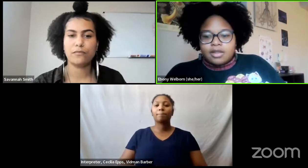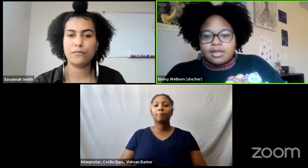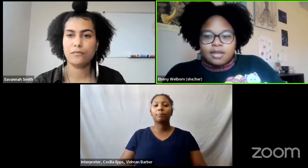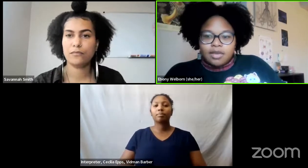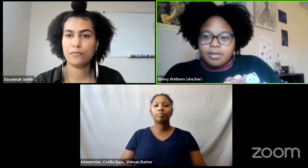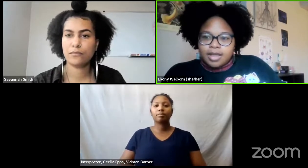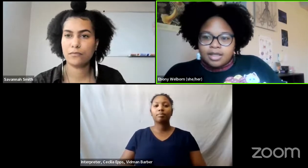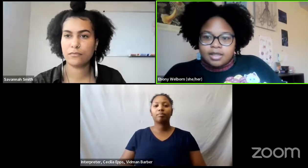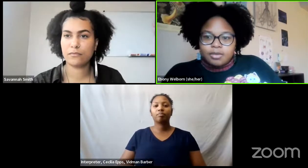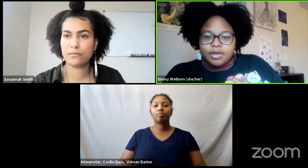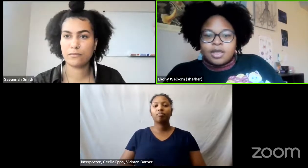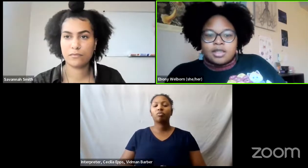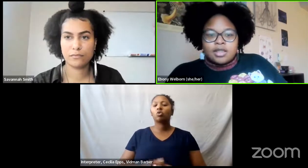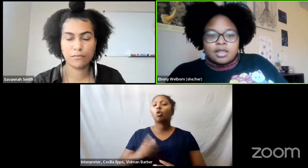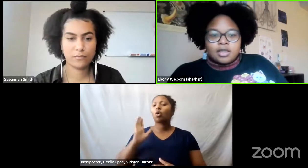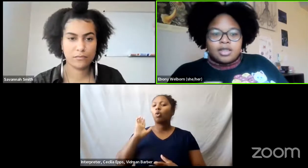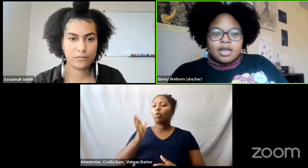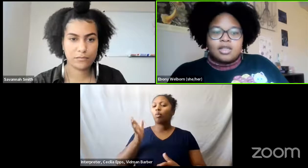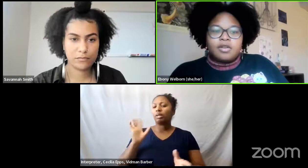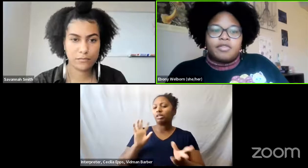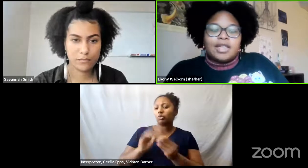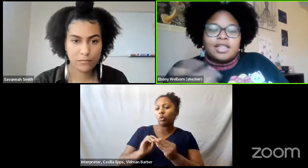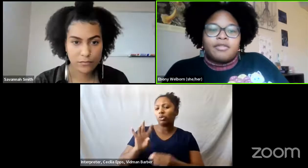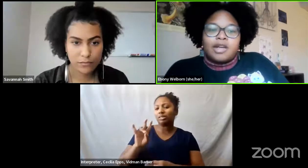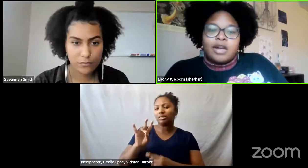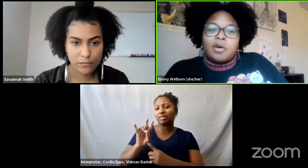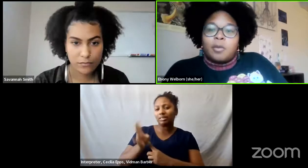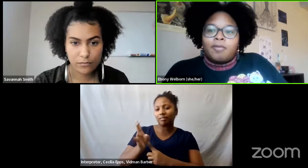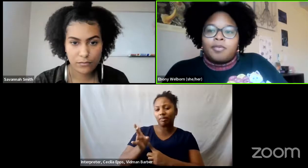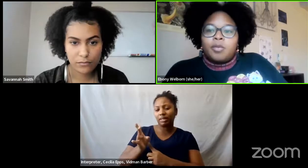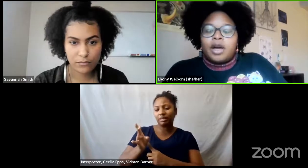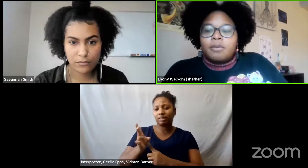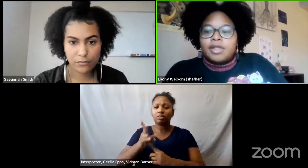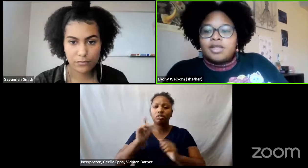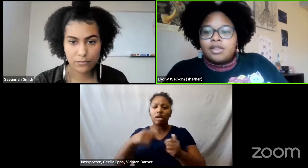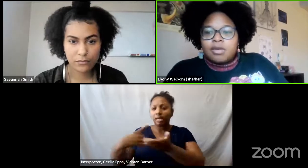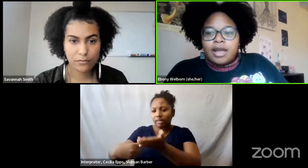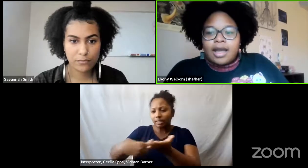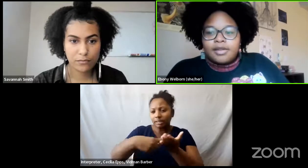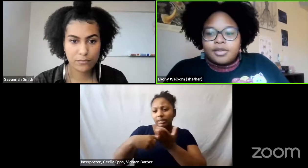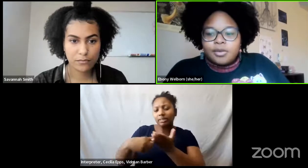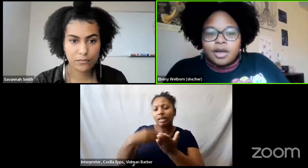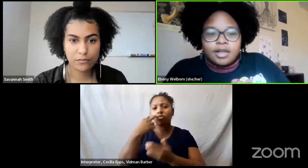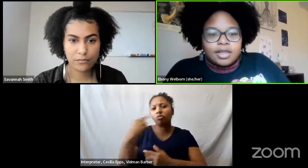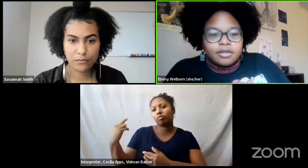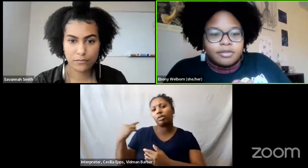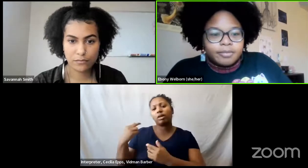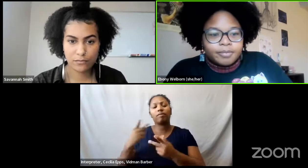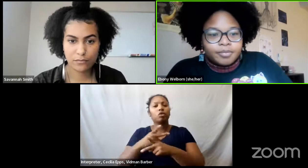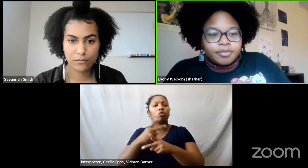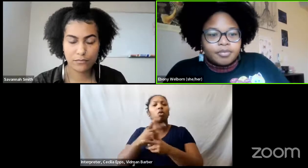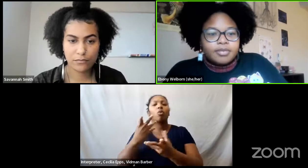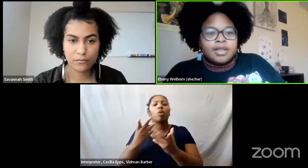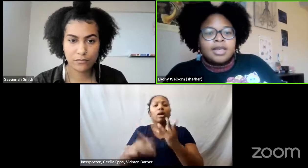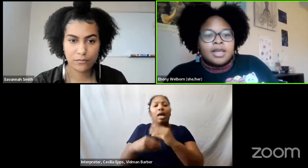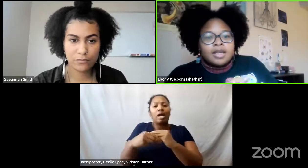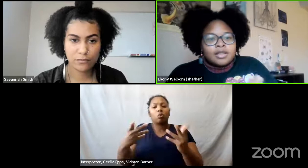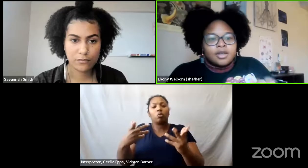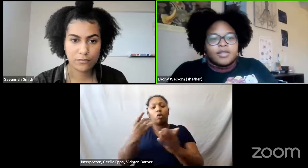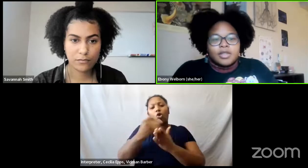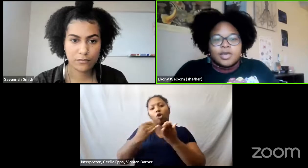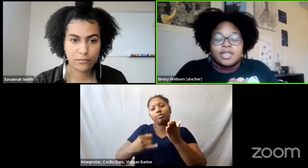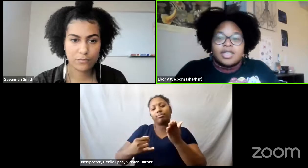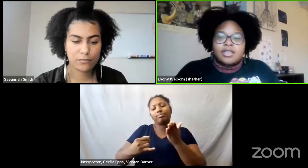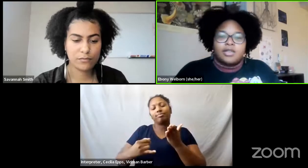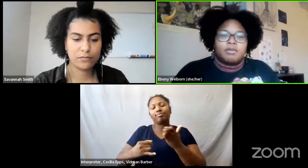about 7 minutes where you get to discuss, reflect, and figure out what art pieces you want to add to our collective.